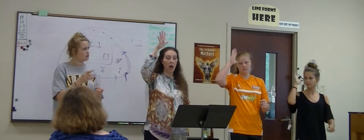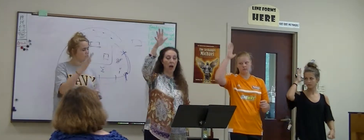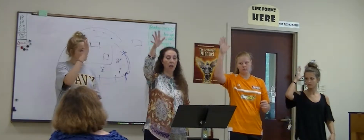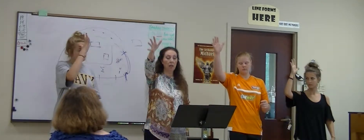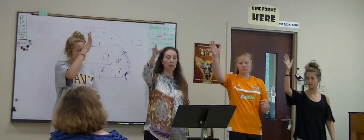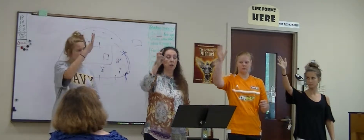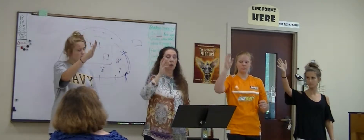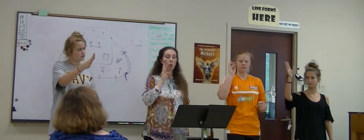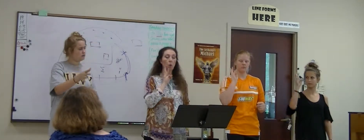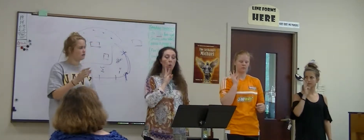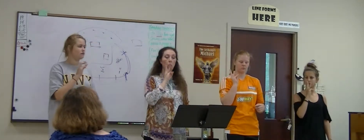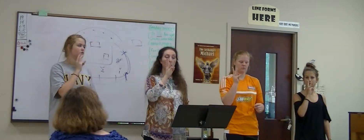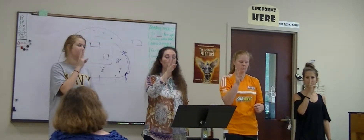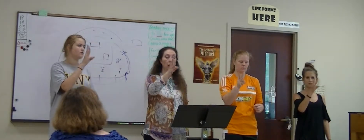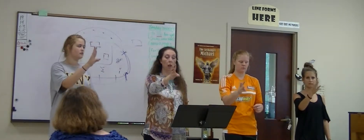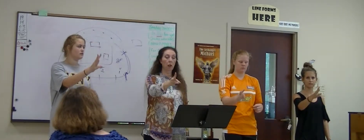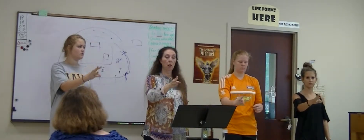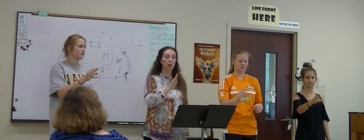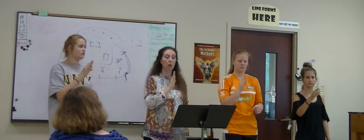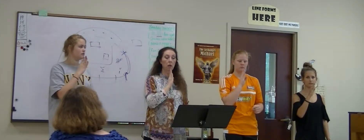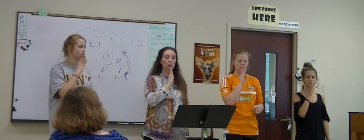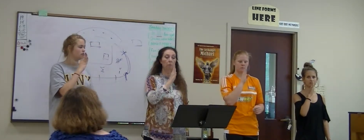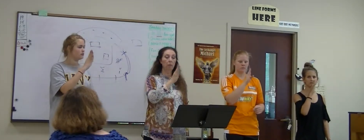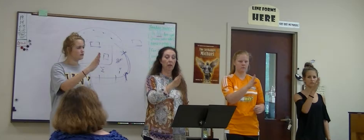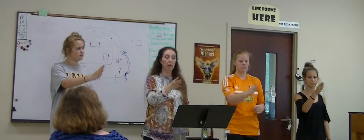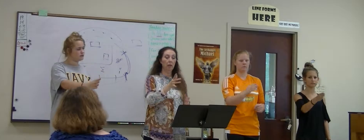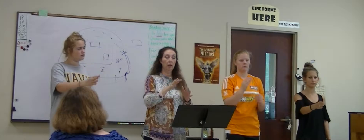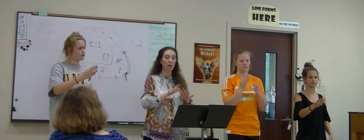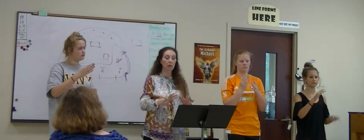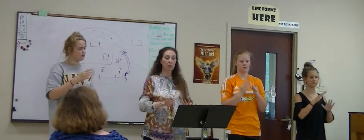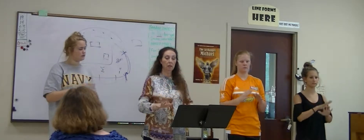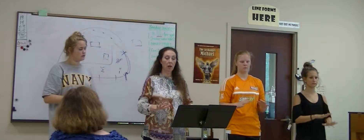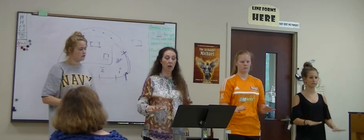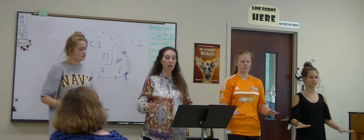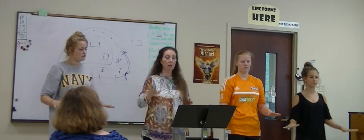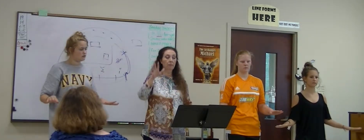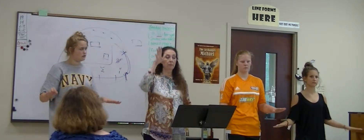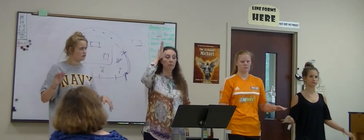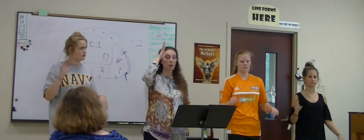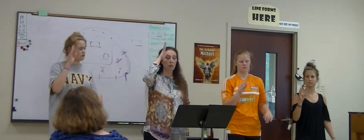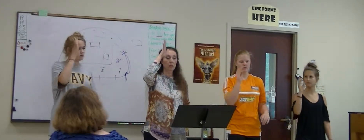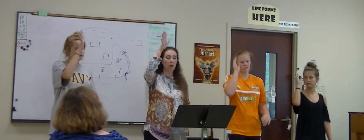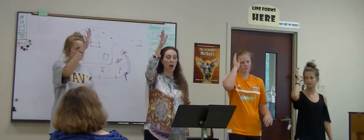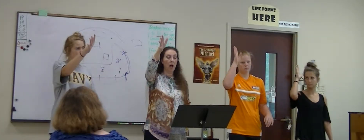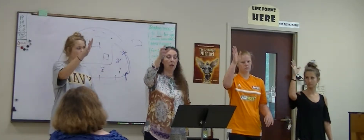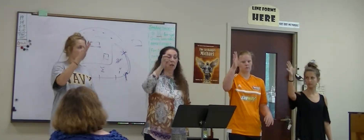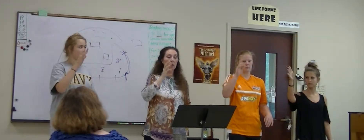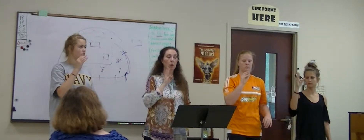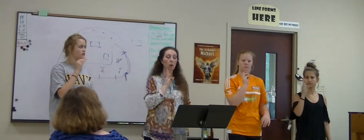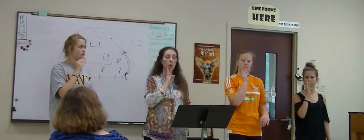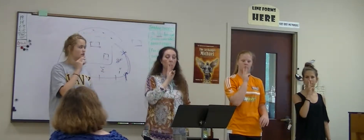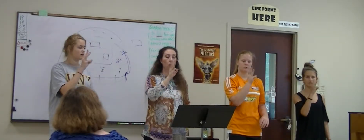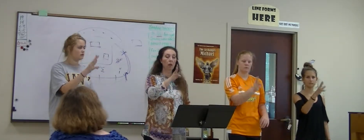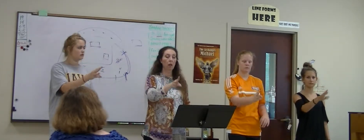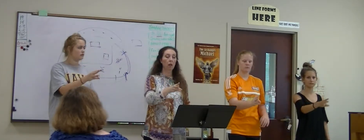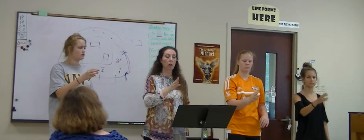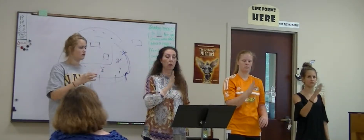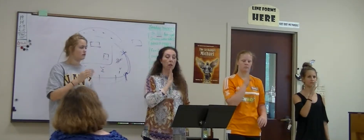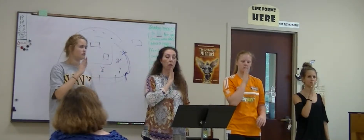thy will be done, thy will